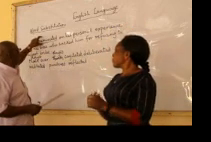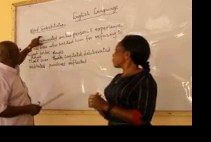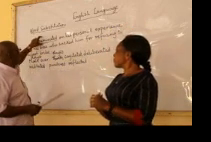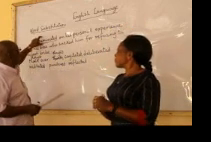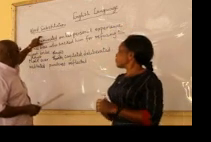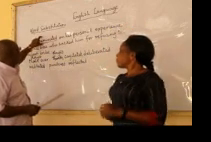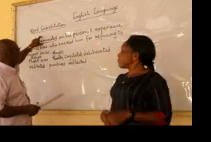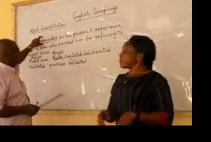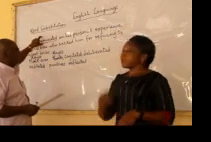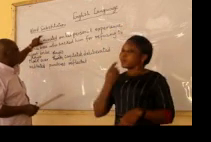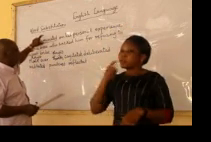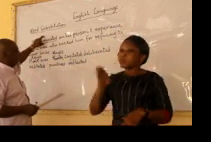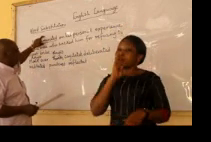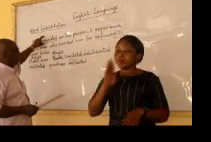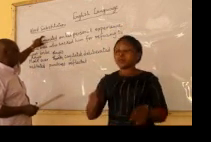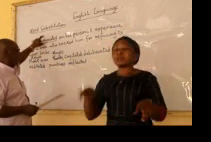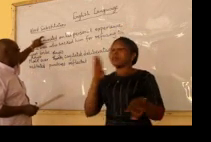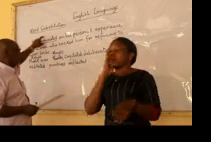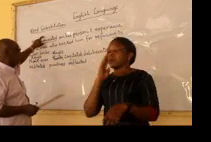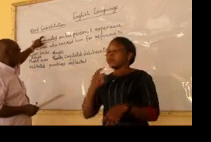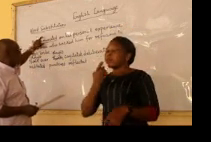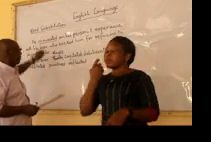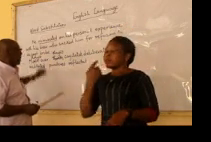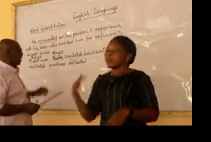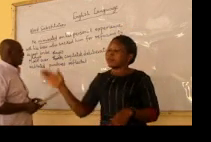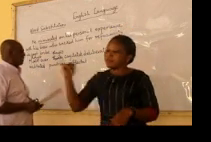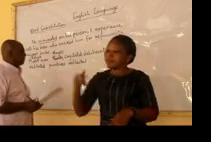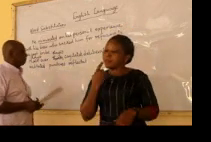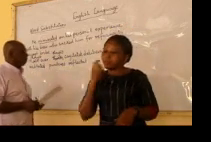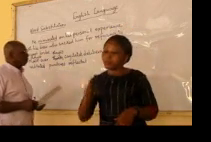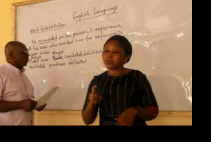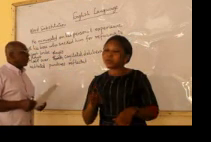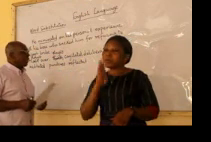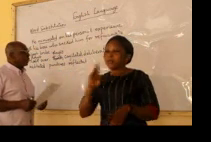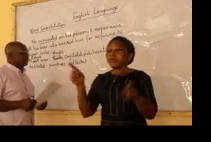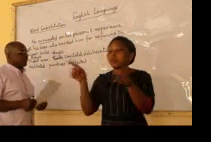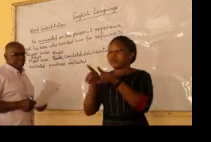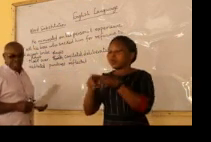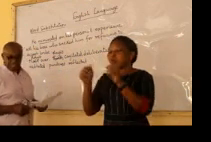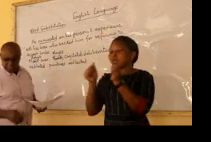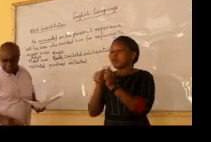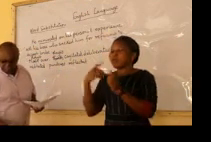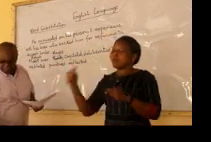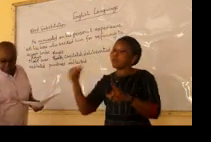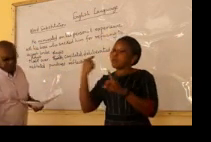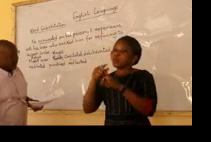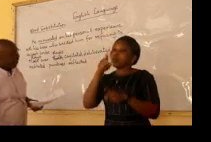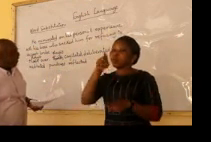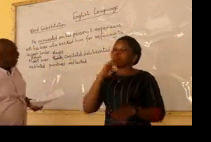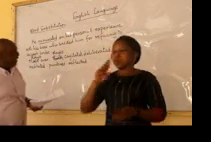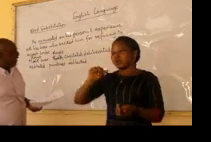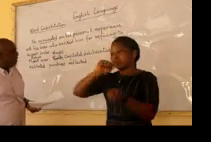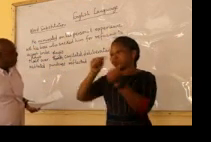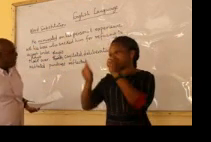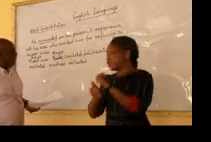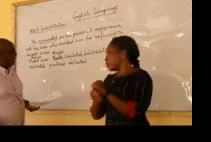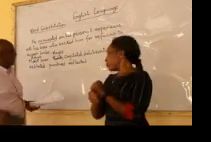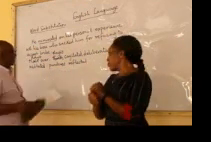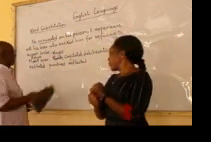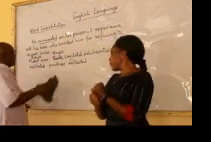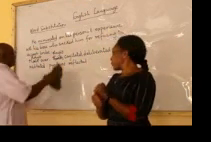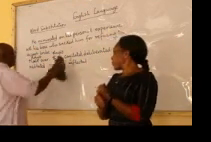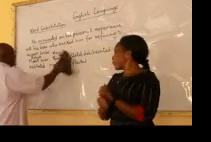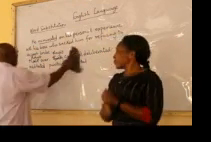they must tally with the word you are replacing. And so finally, the